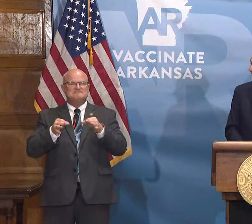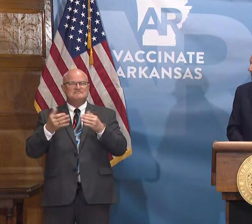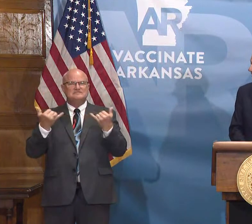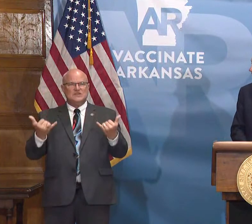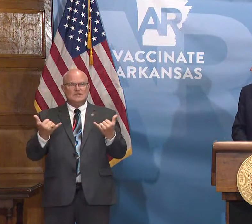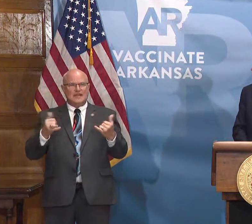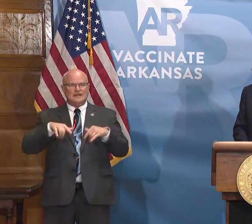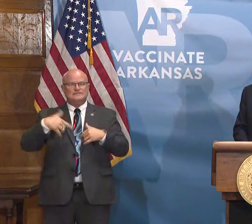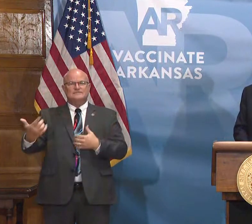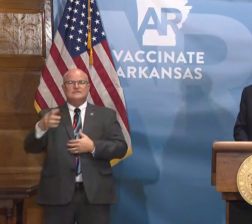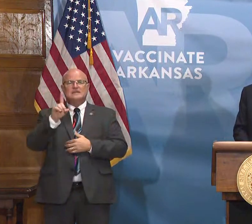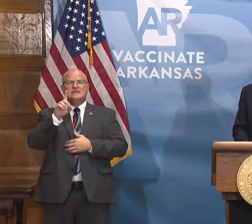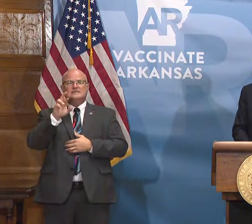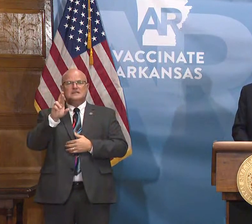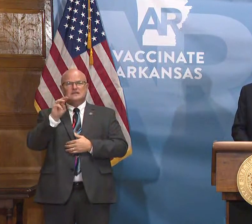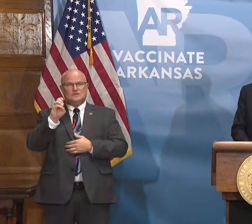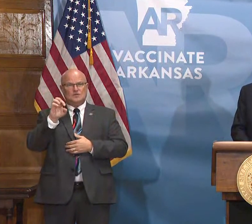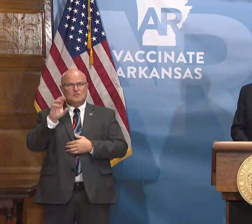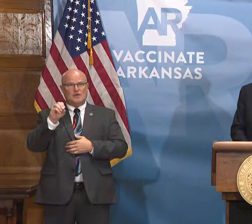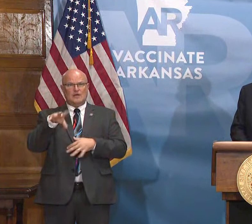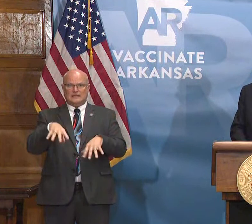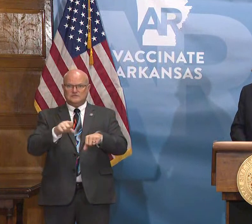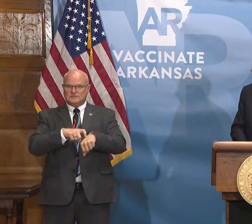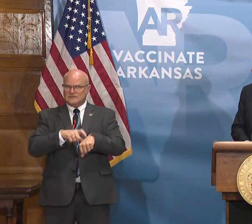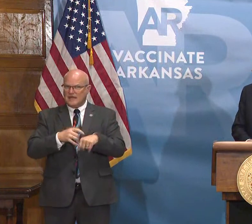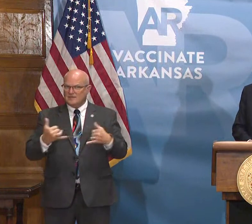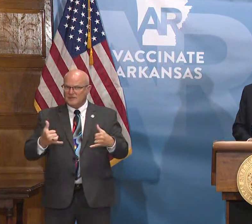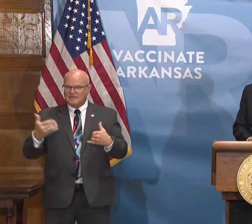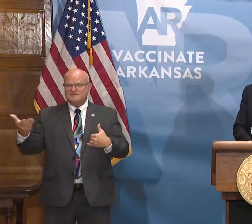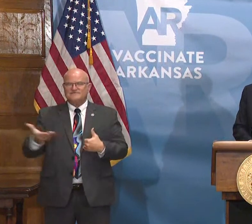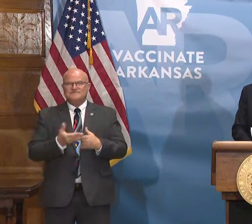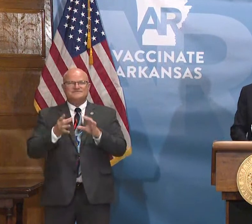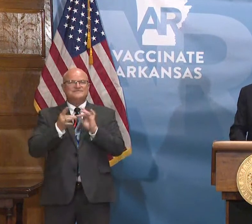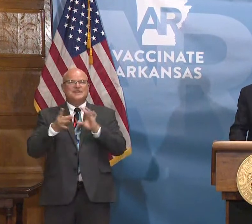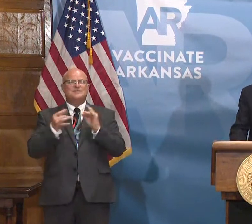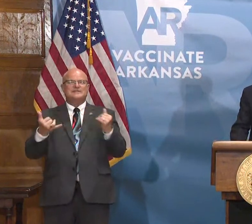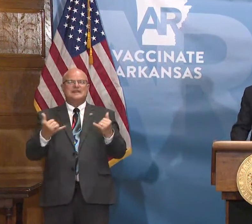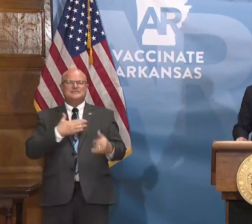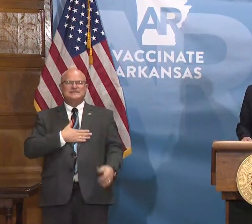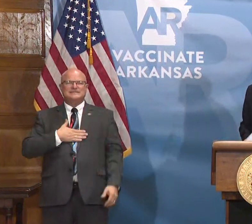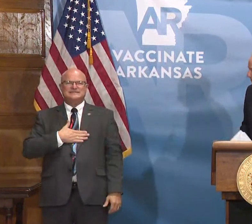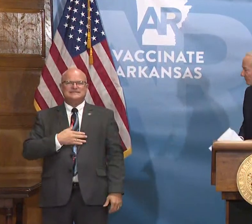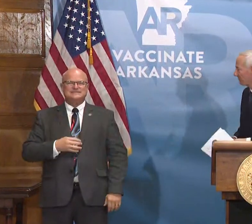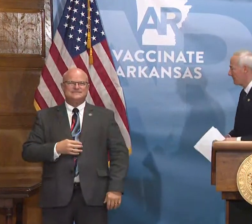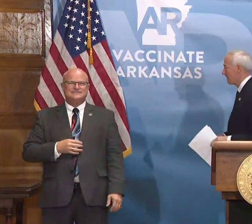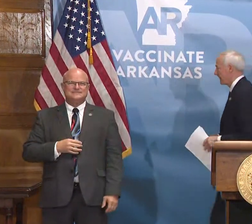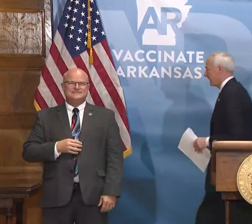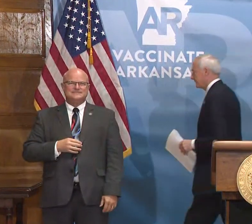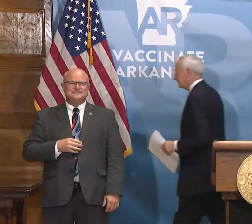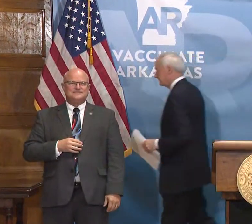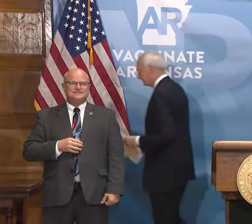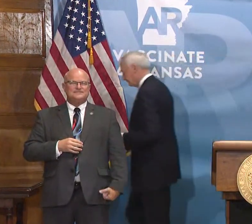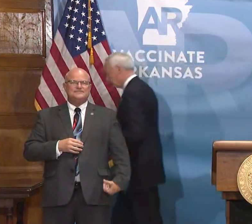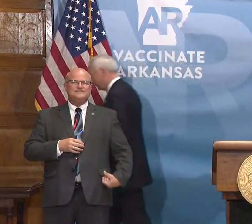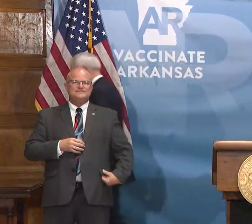that, Dr. Romero, I took a little while here, but I invite you to make your comments.